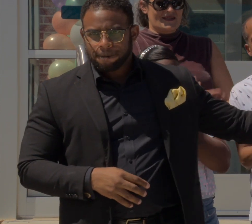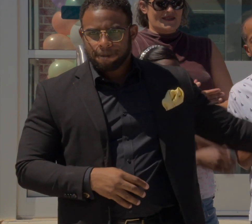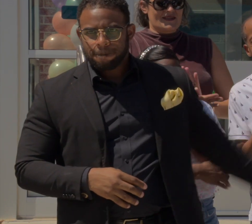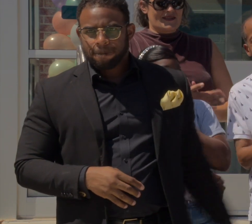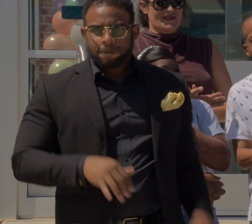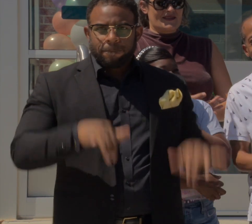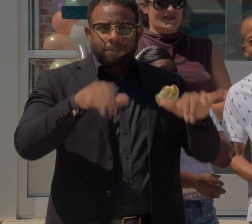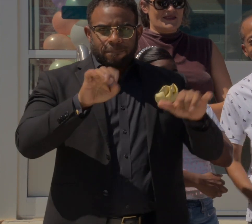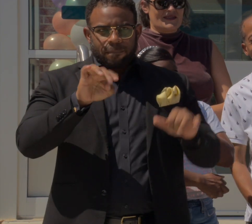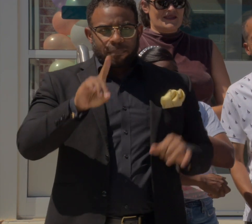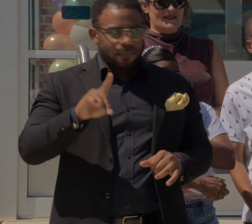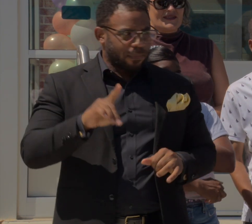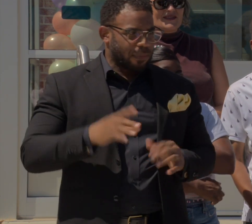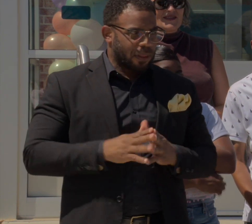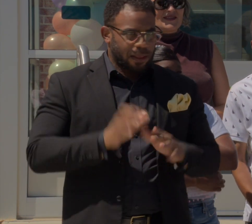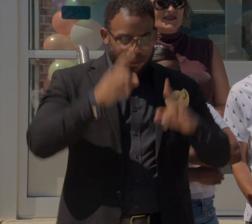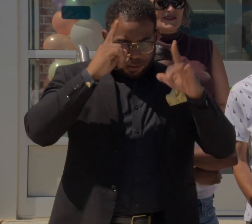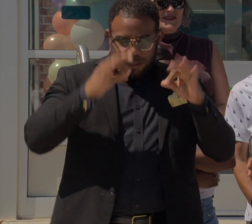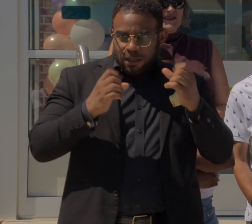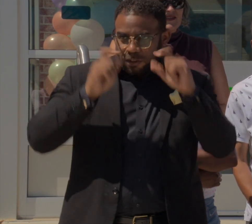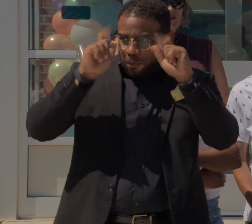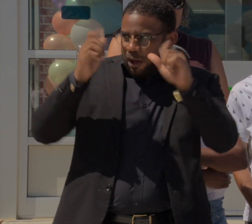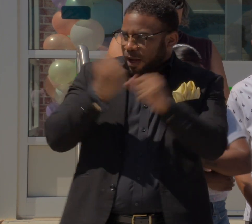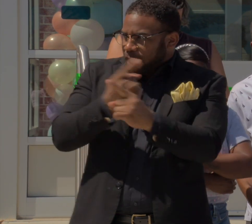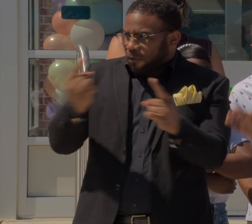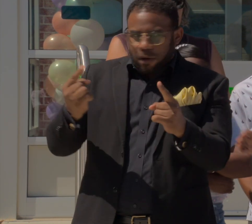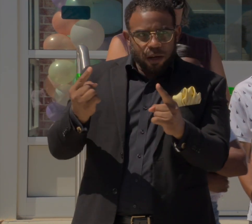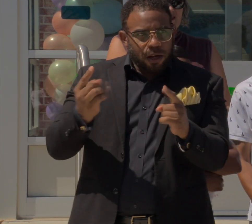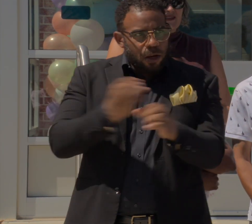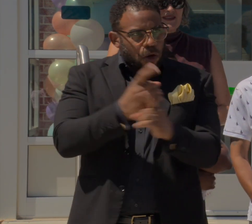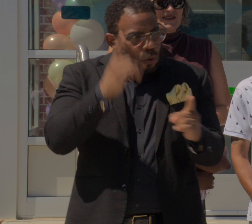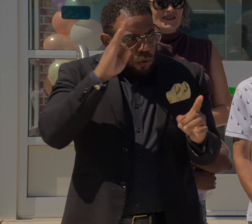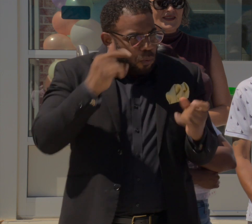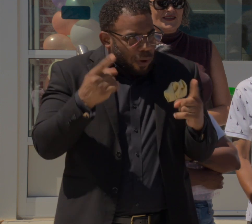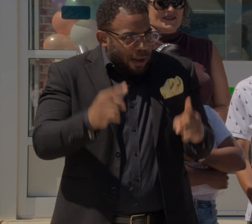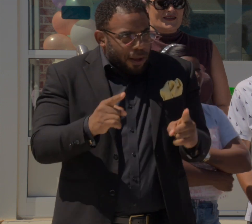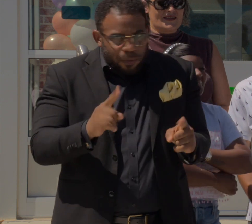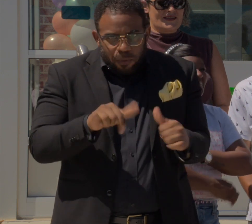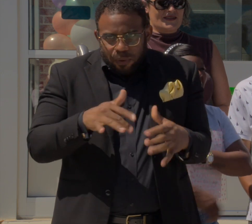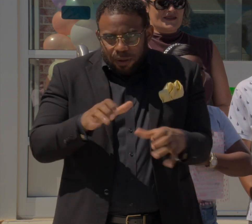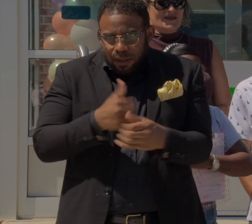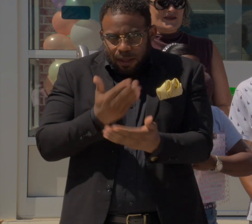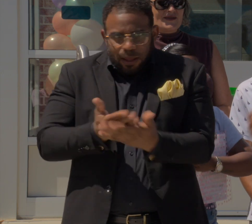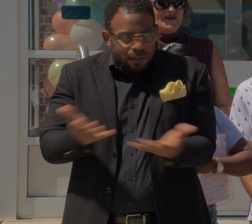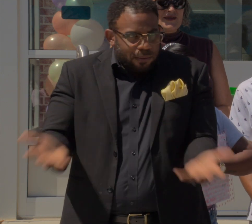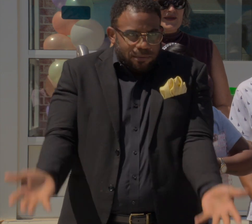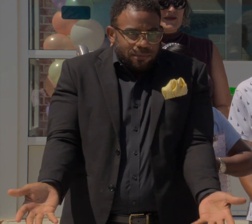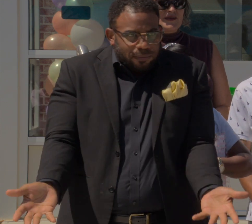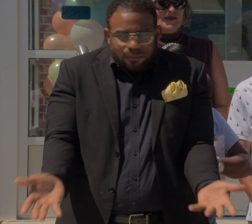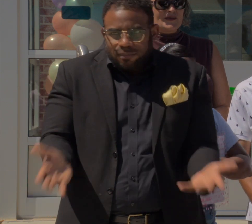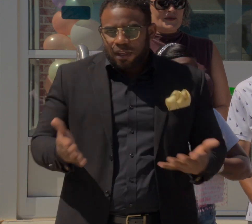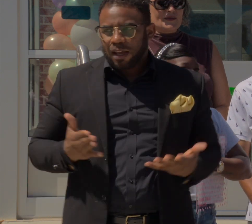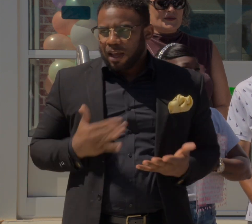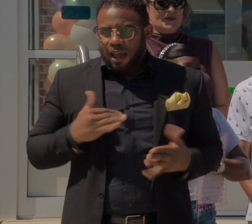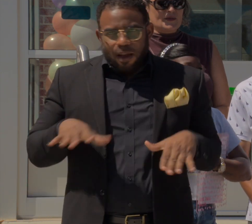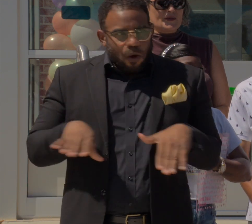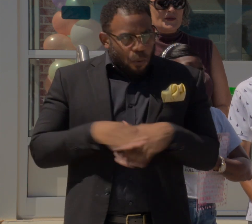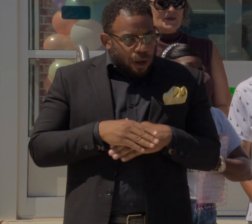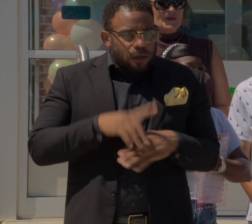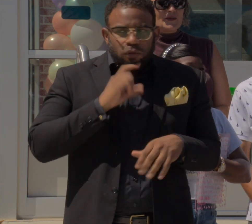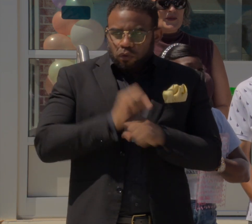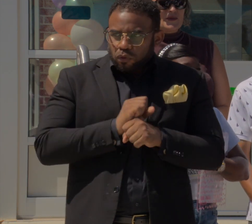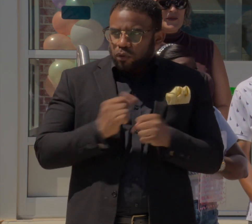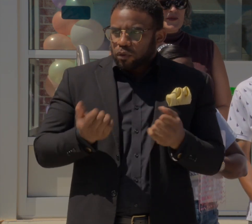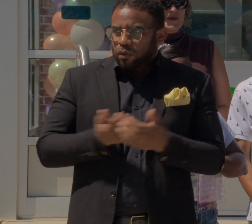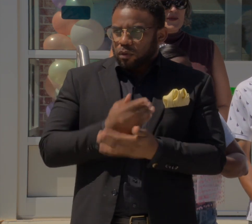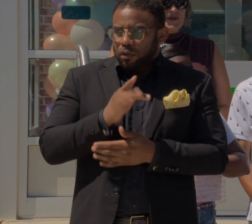Yes, we did decide to surprise everyone. No one knew what was happening when we got there, so we had a wedding in a true